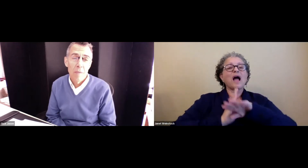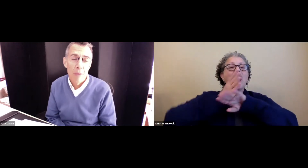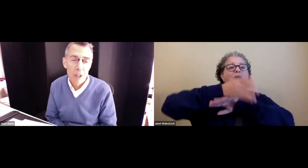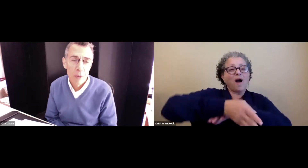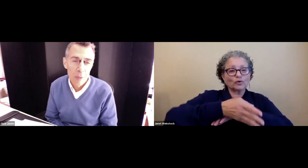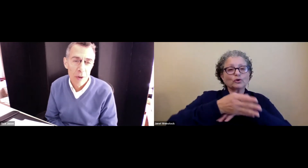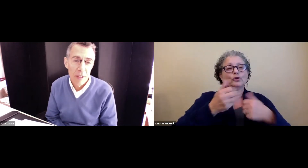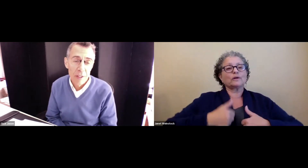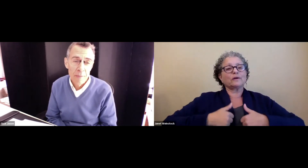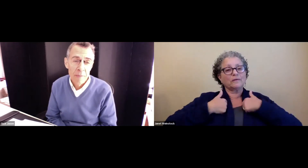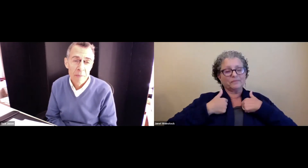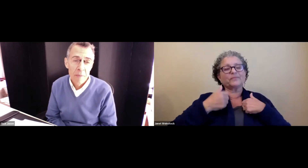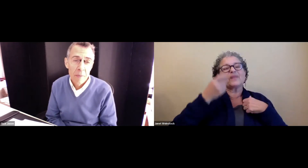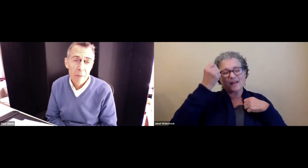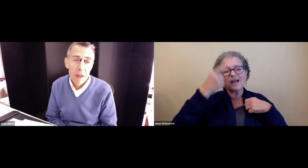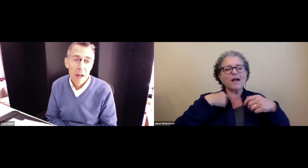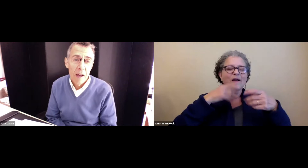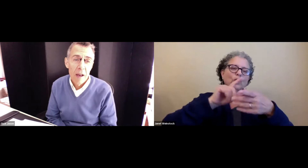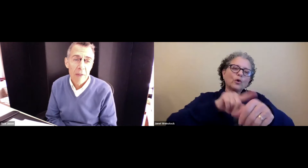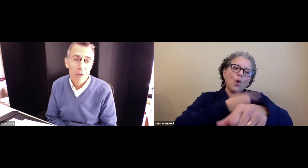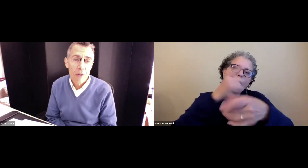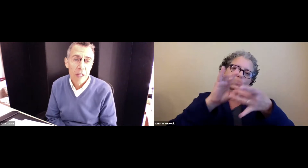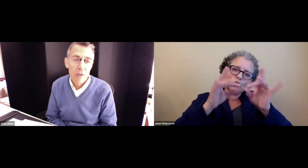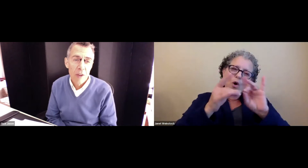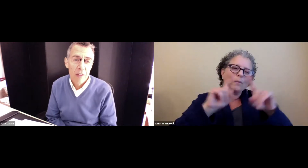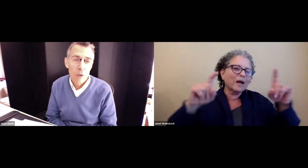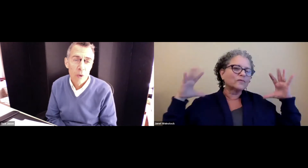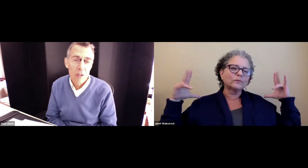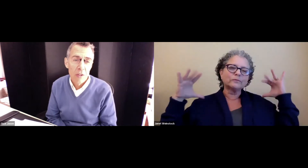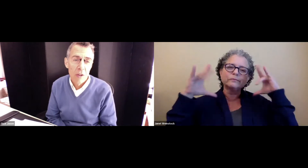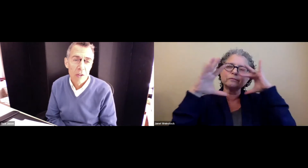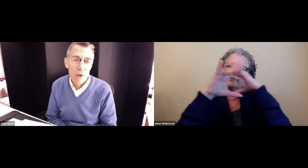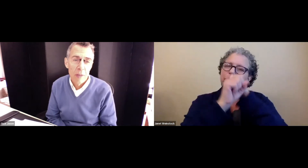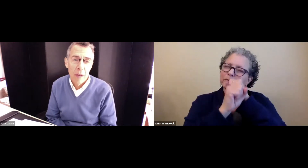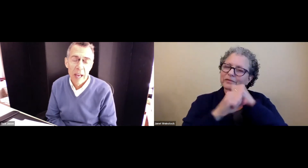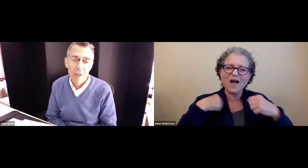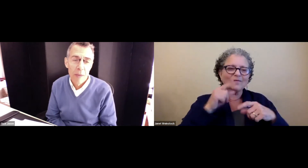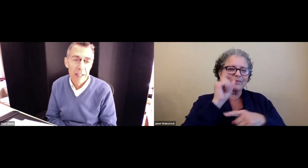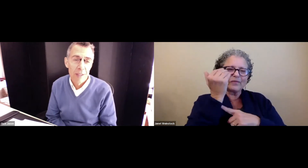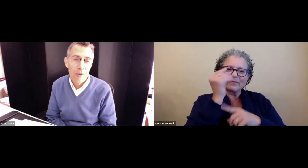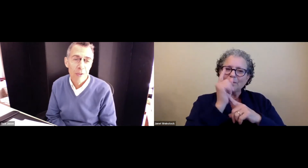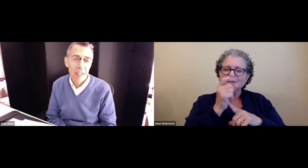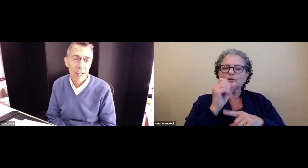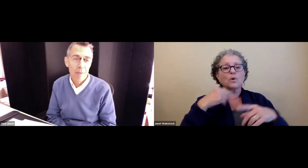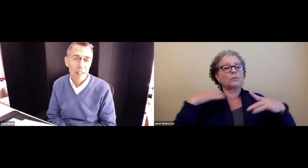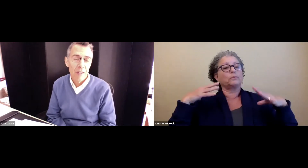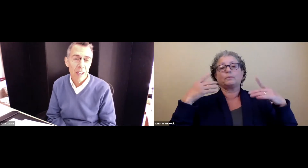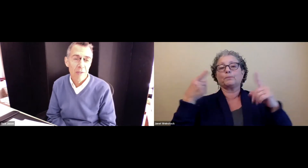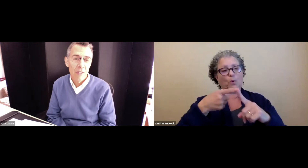impressionable experience. After they survived, of course, there's a long story here, but I have to make it as brief as I can because I only have 15